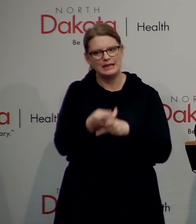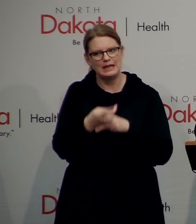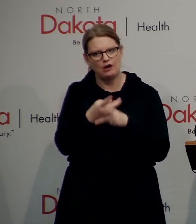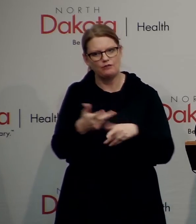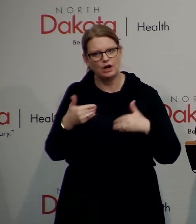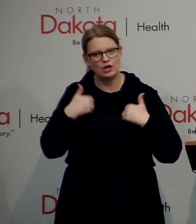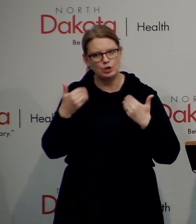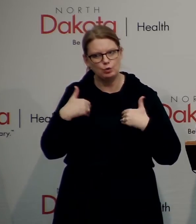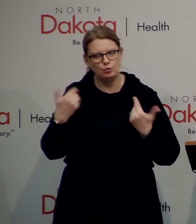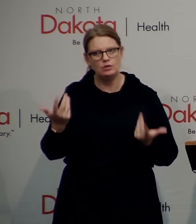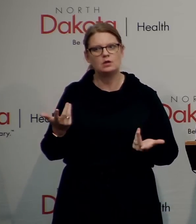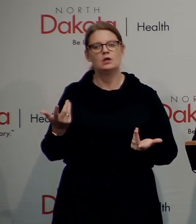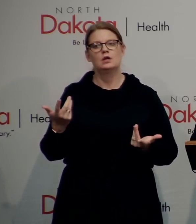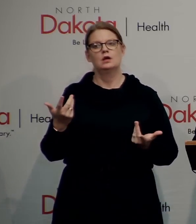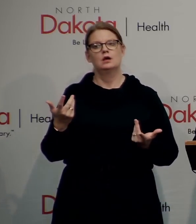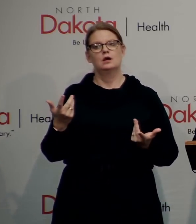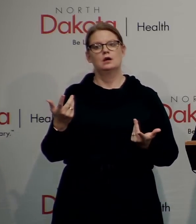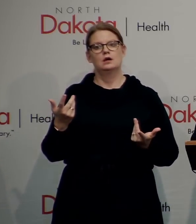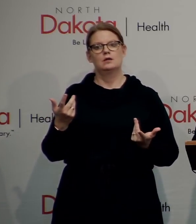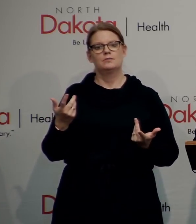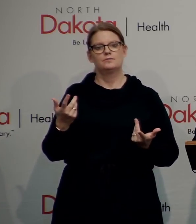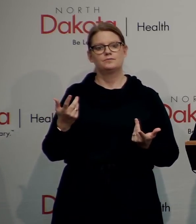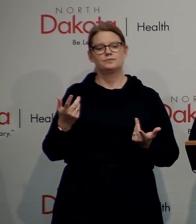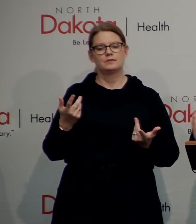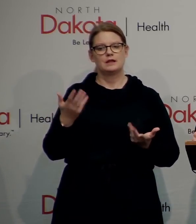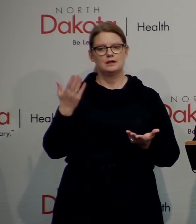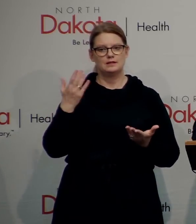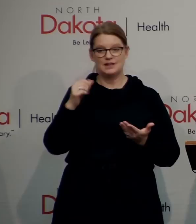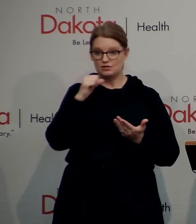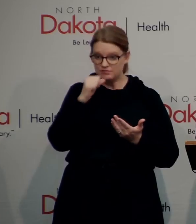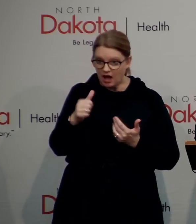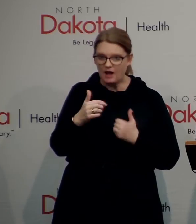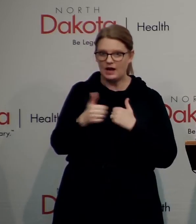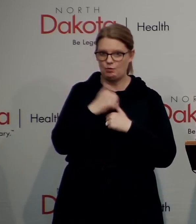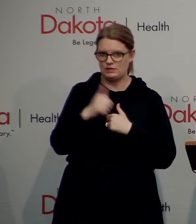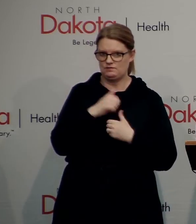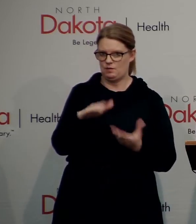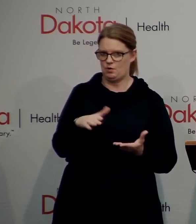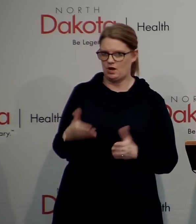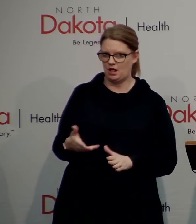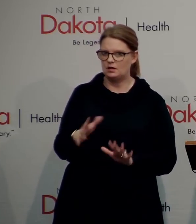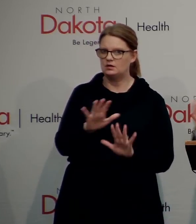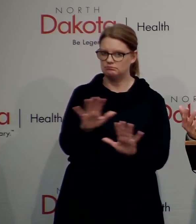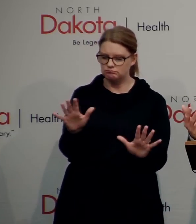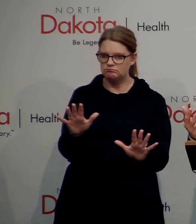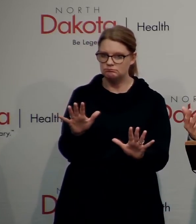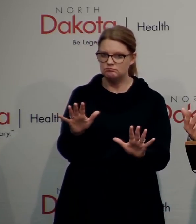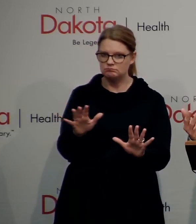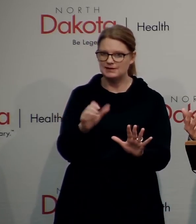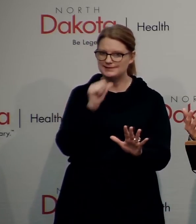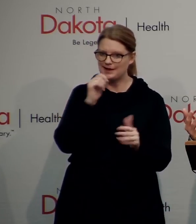youth who are not at risk of mortality from this